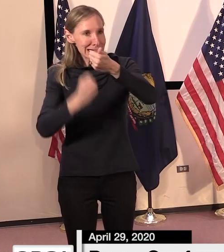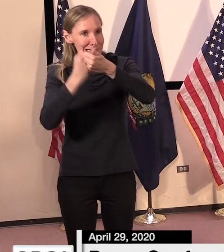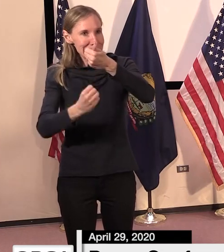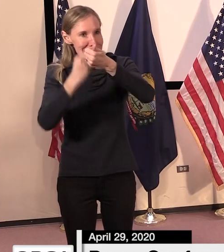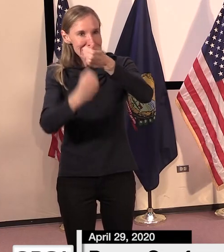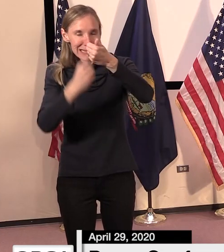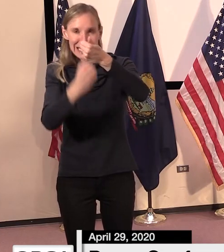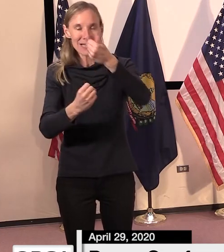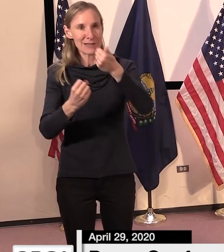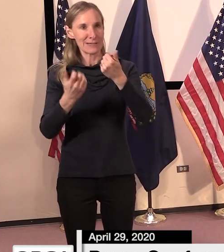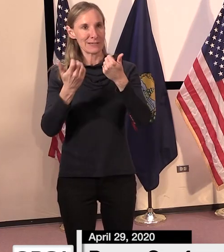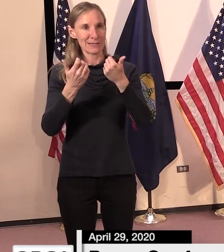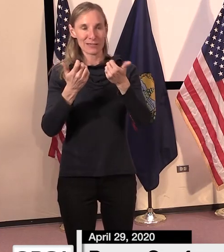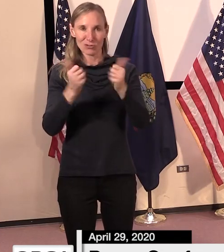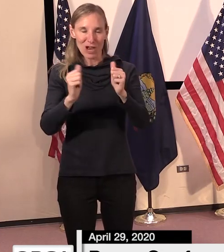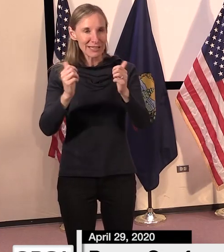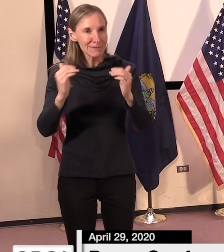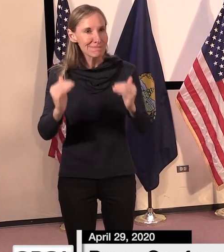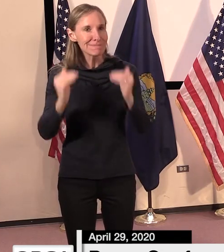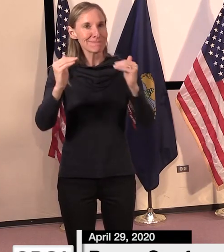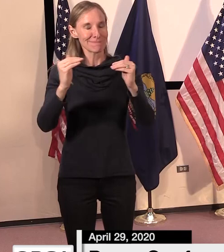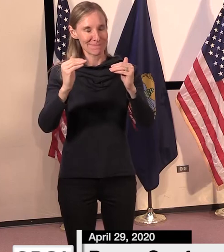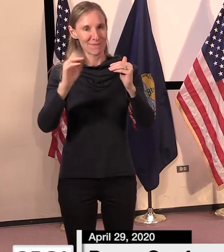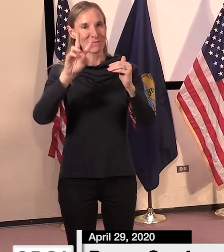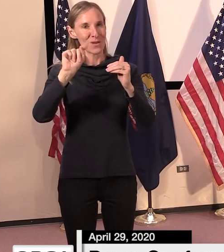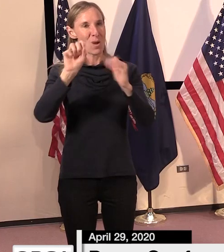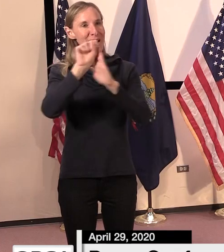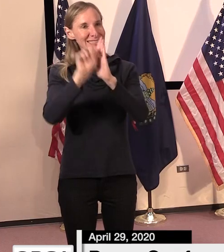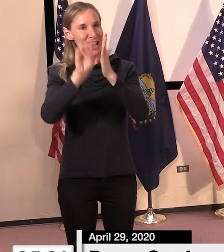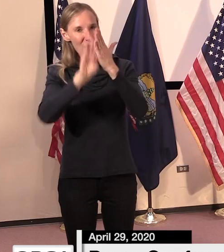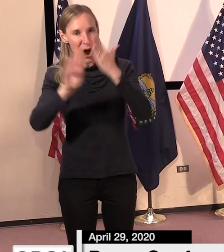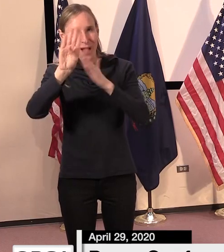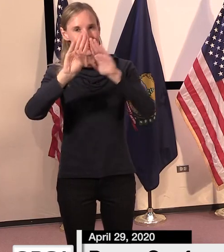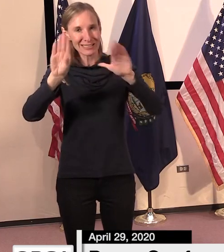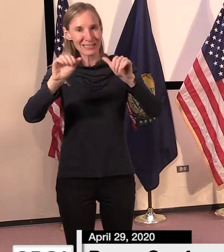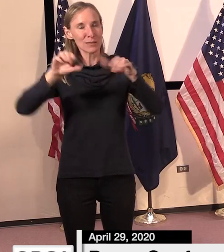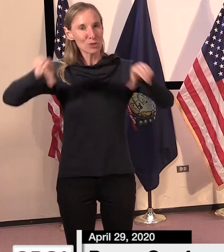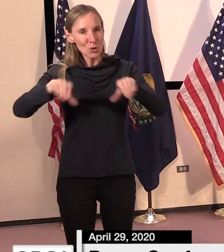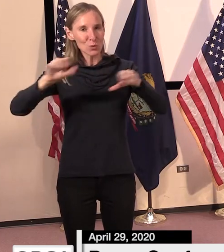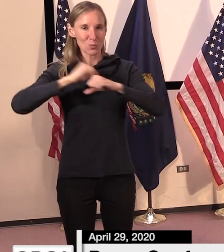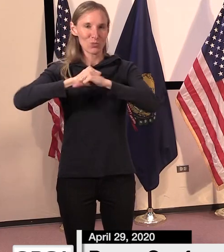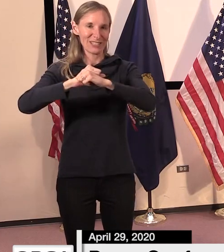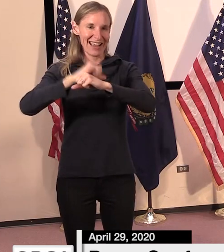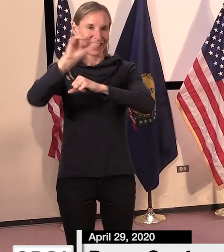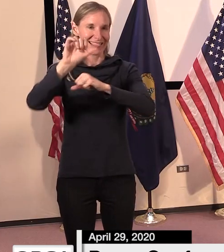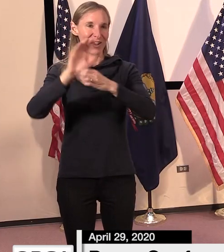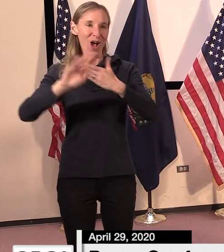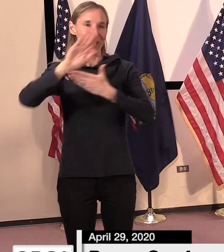rising to the occasion to try and elevate the state college system and do all he could to protect it.